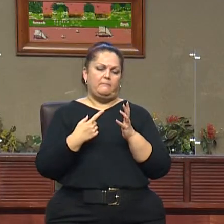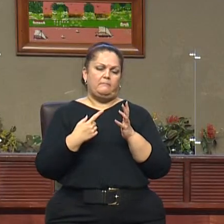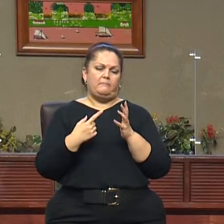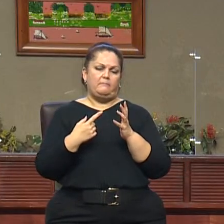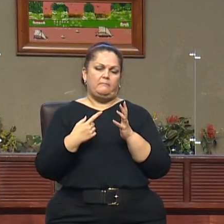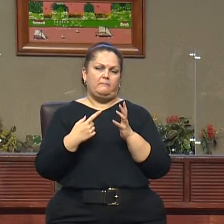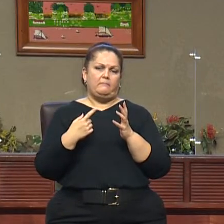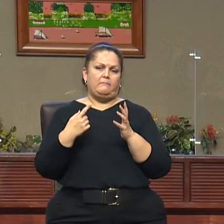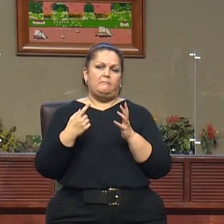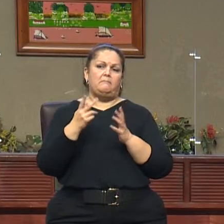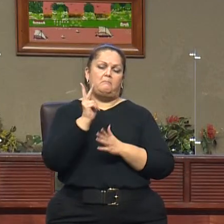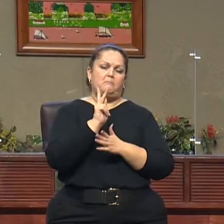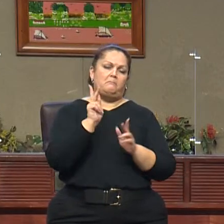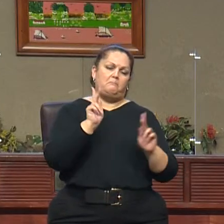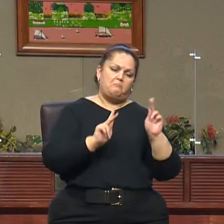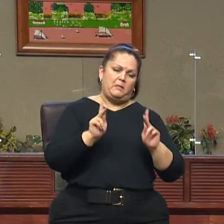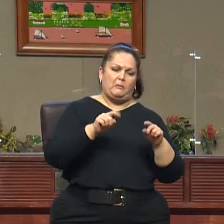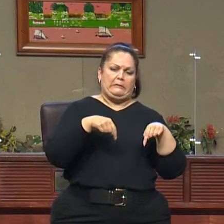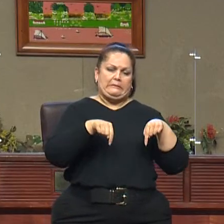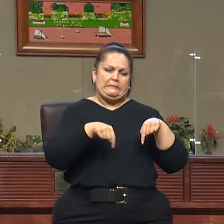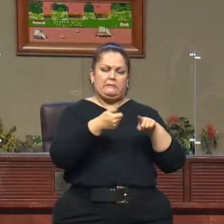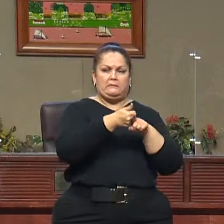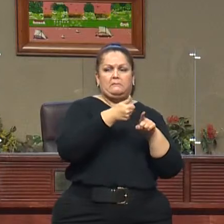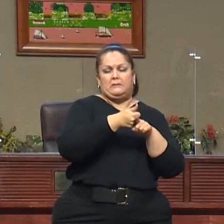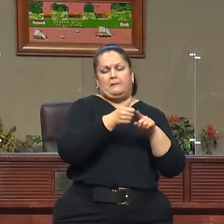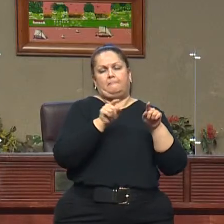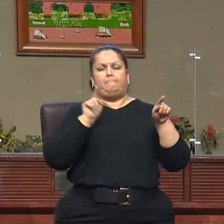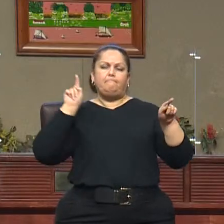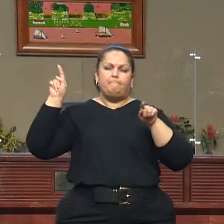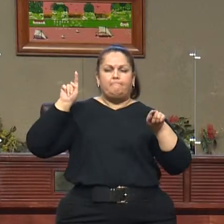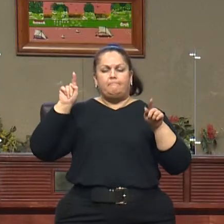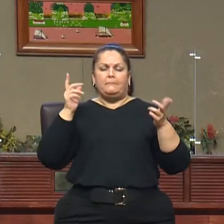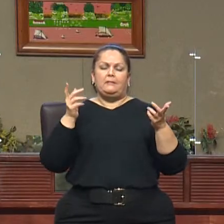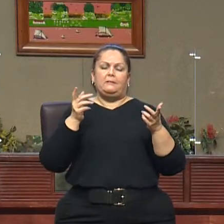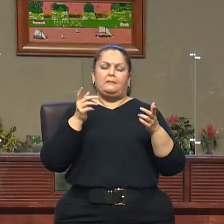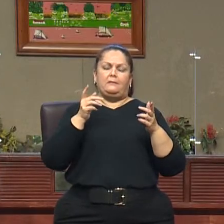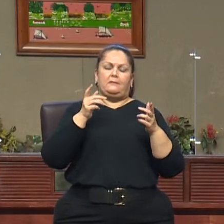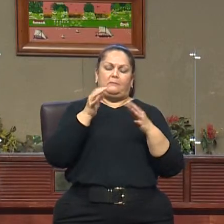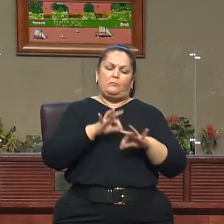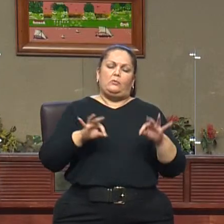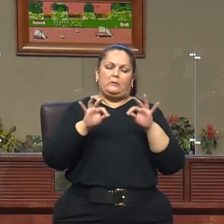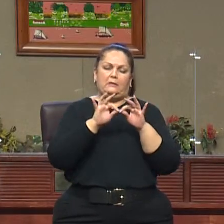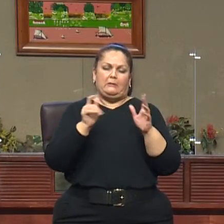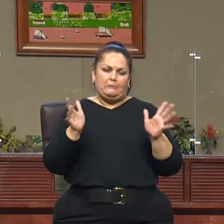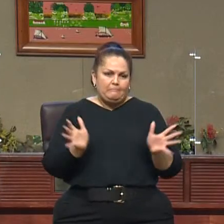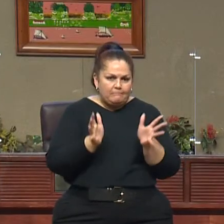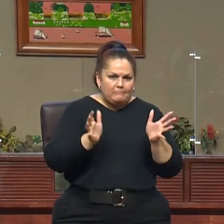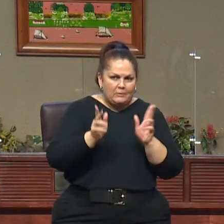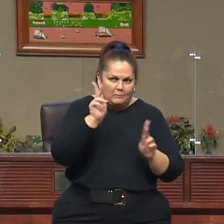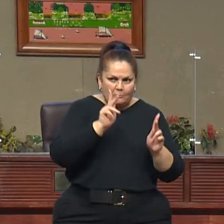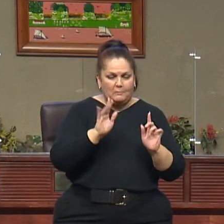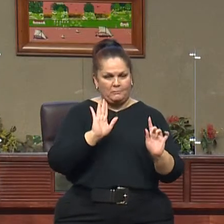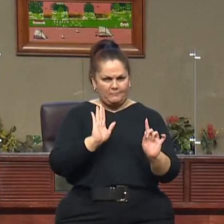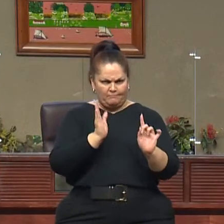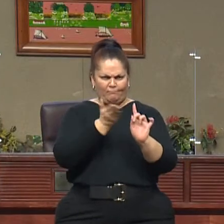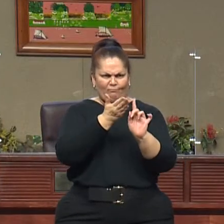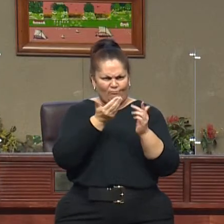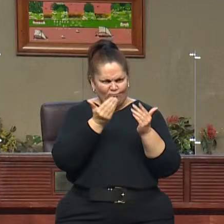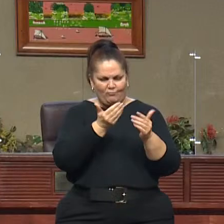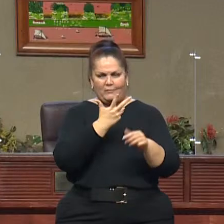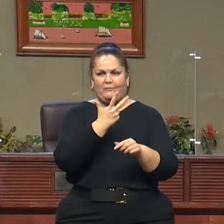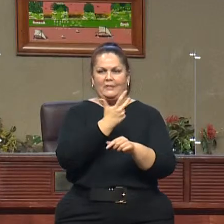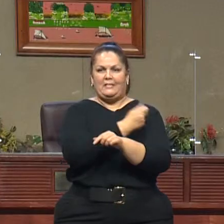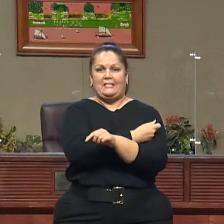vaccine hesitancy. So it's going to be a bit of a challenge for us to convince people, the remainder, why they should get vaccinated.